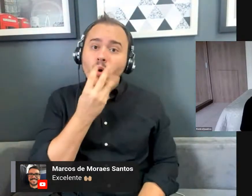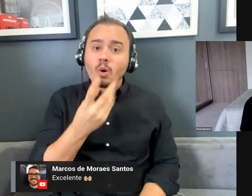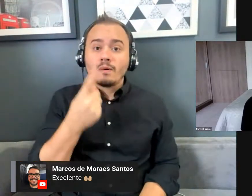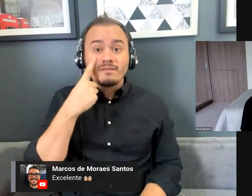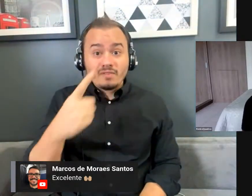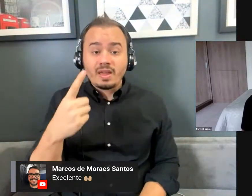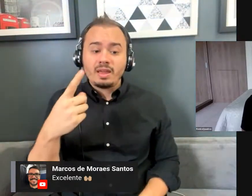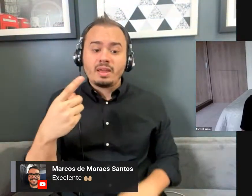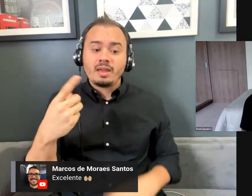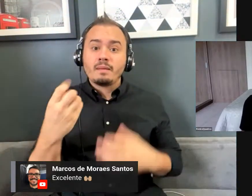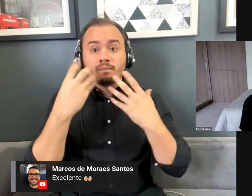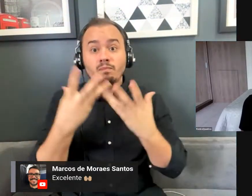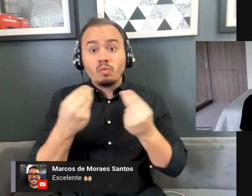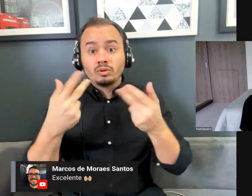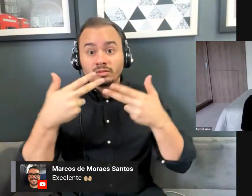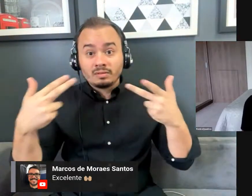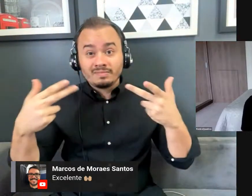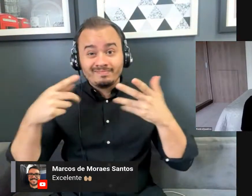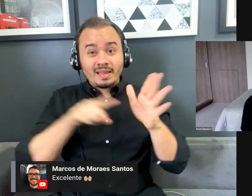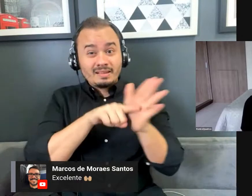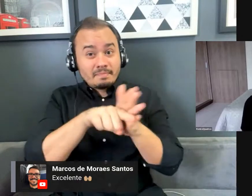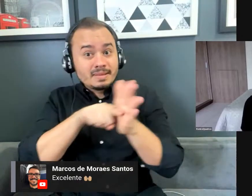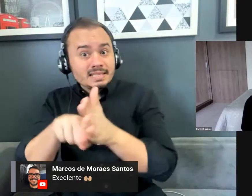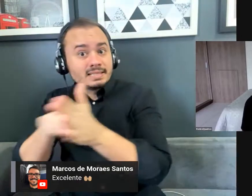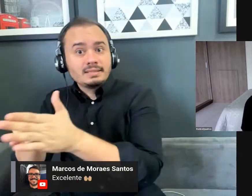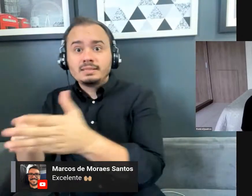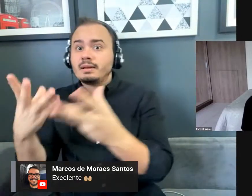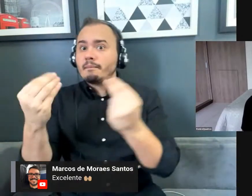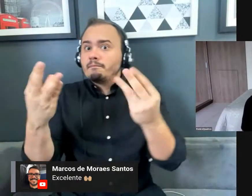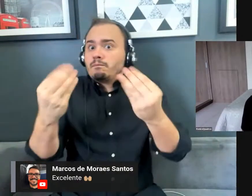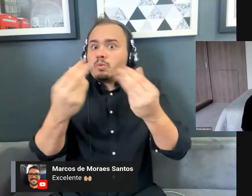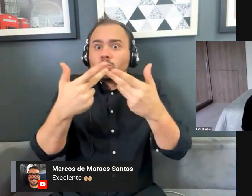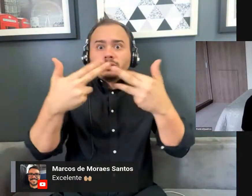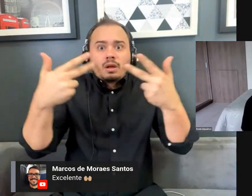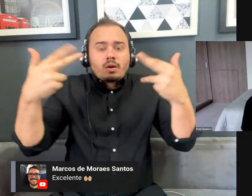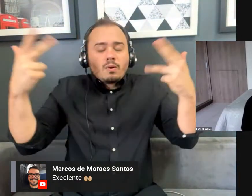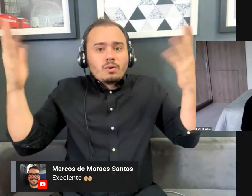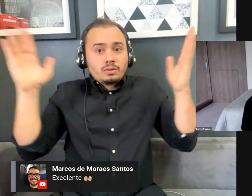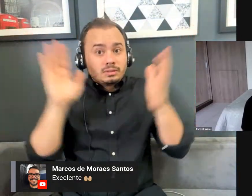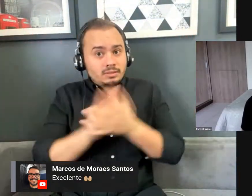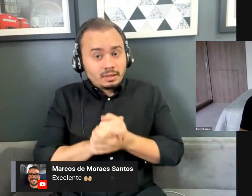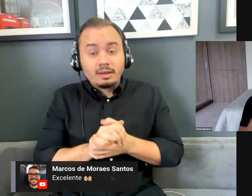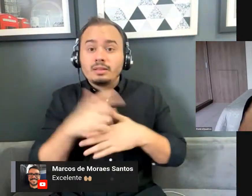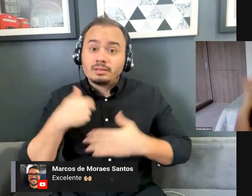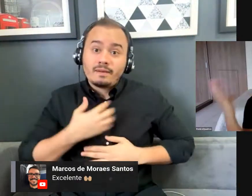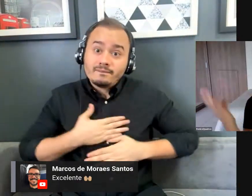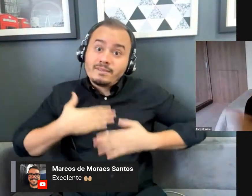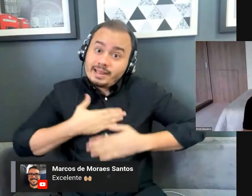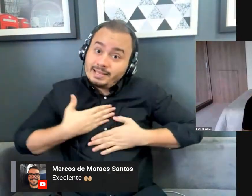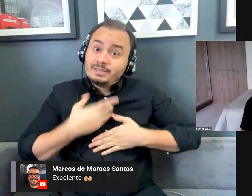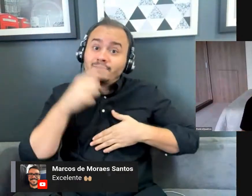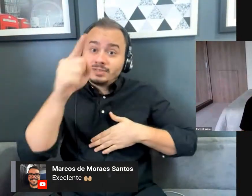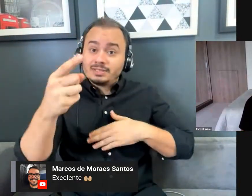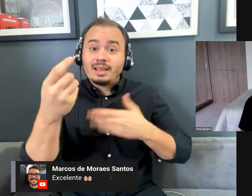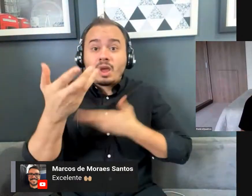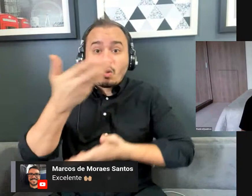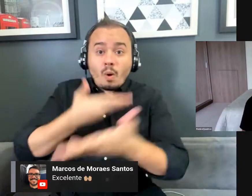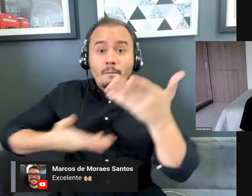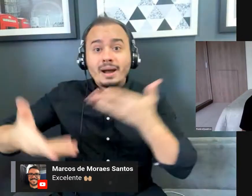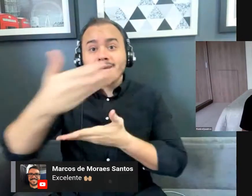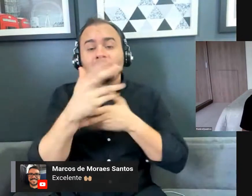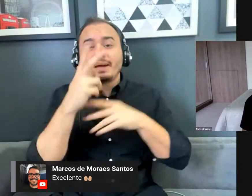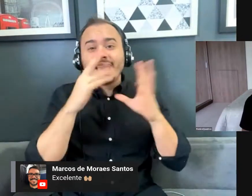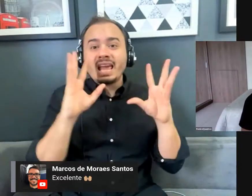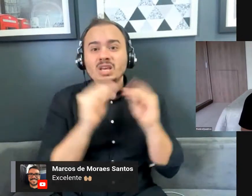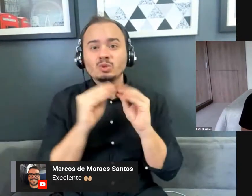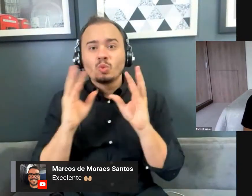very consistent work. And we are so glad that you are sharing the summary of all